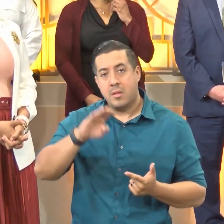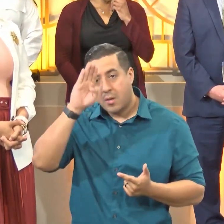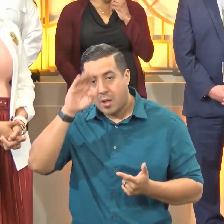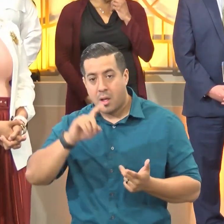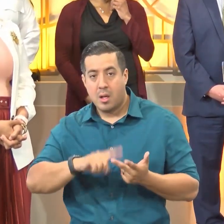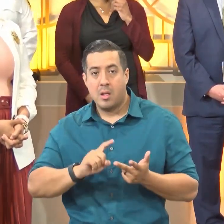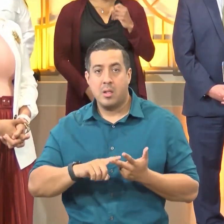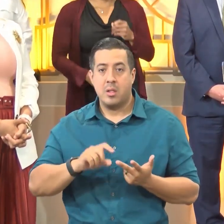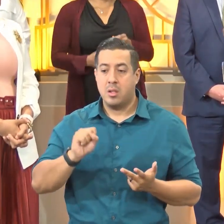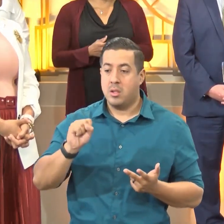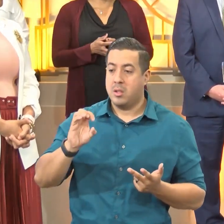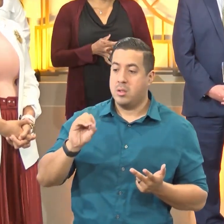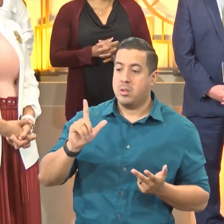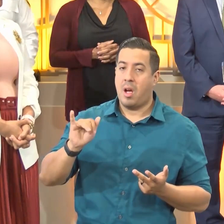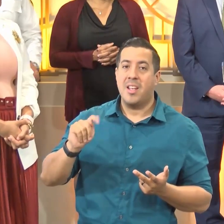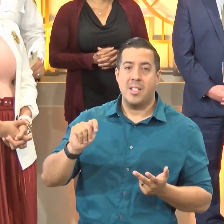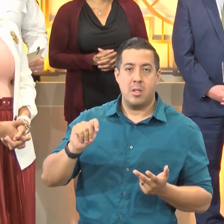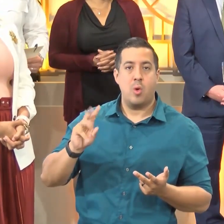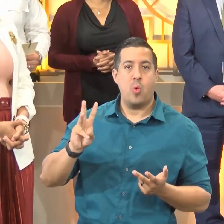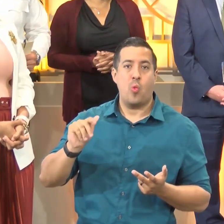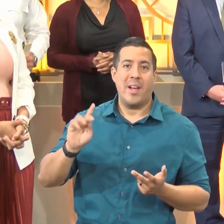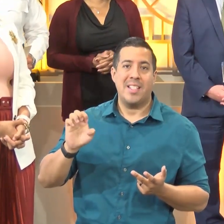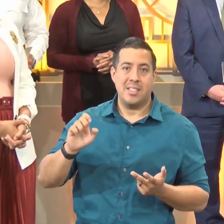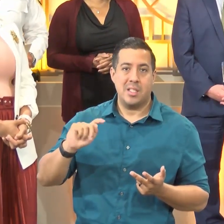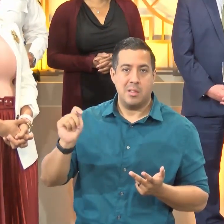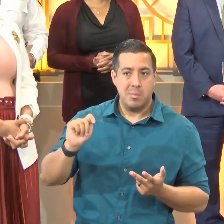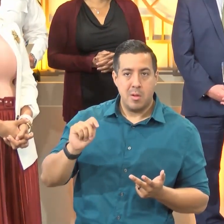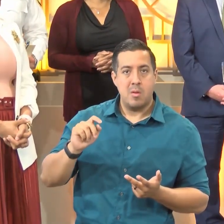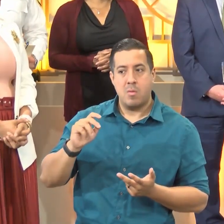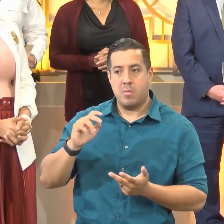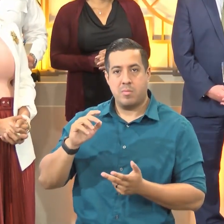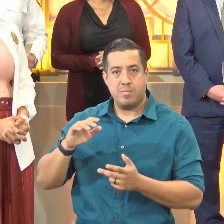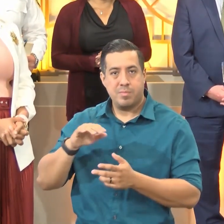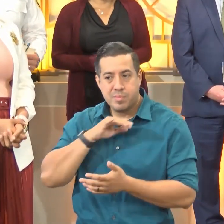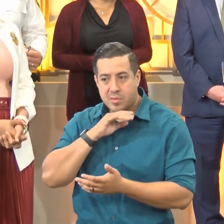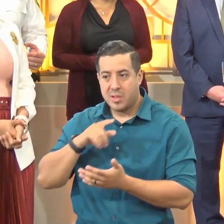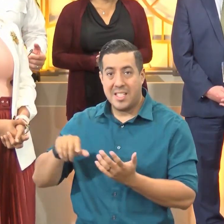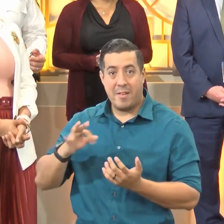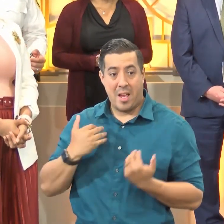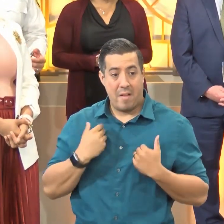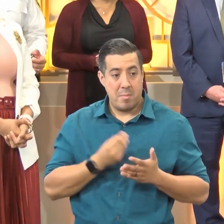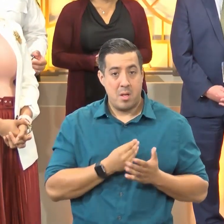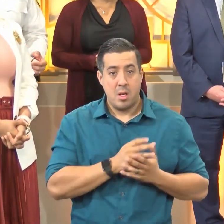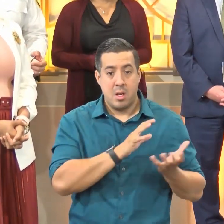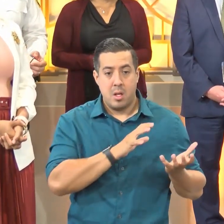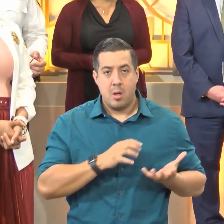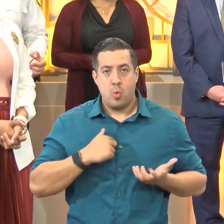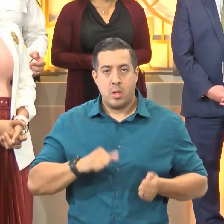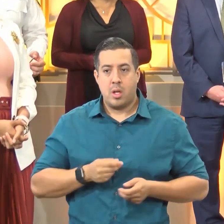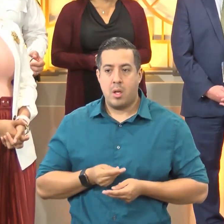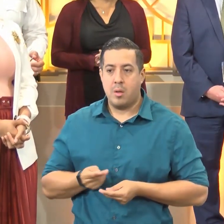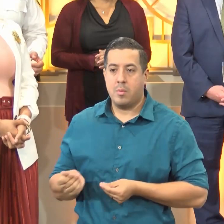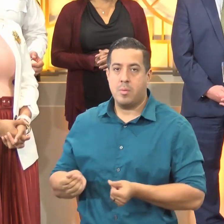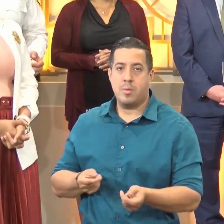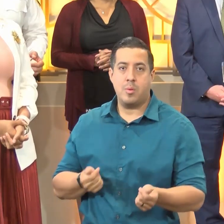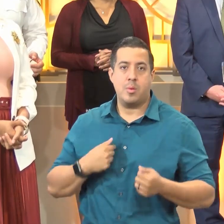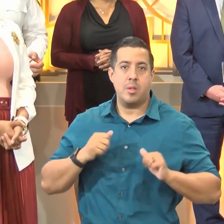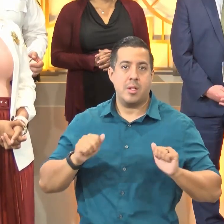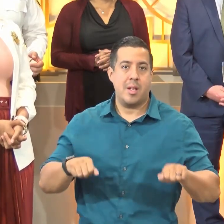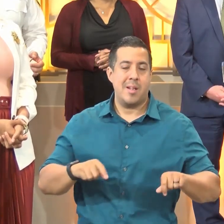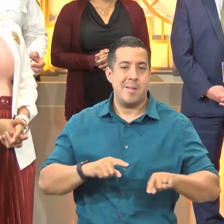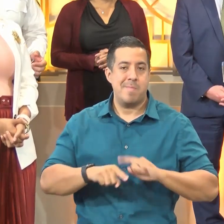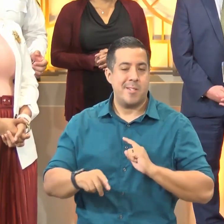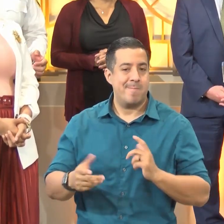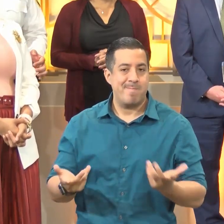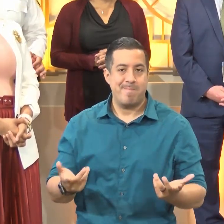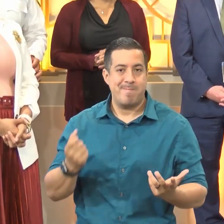waste, and let me underscore solid waste, if those dollars were made available. But what I want to underscore here, we